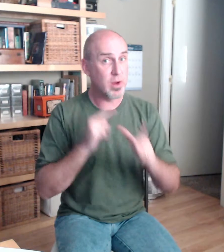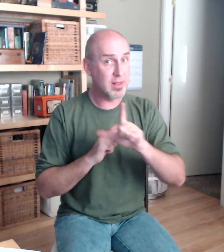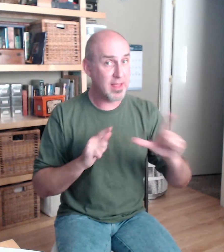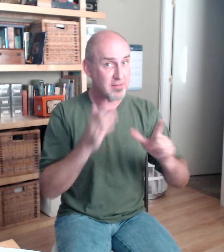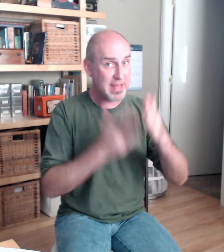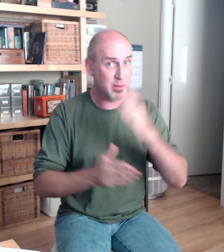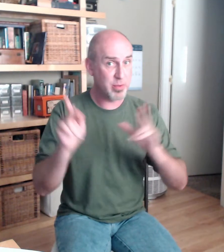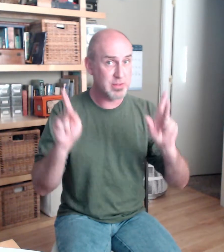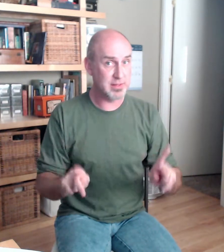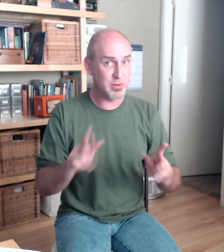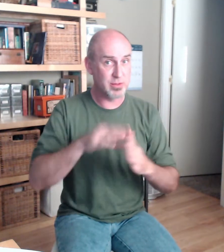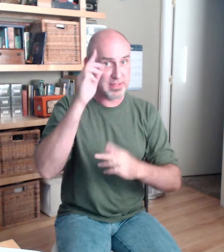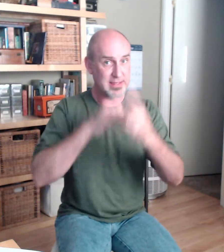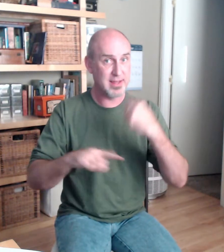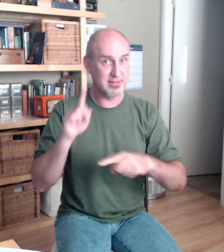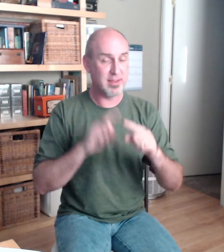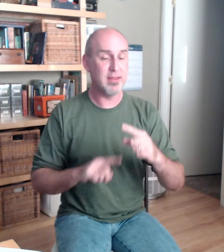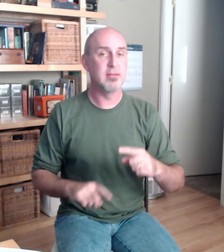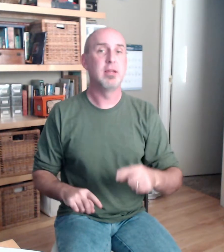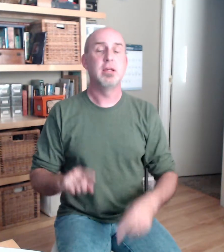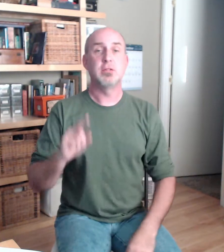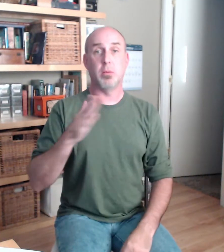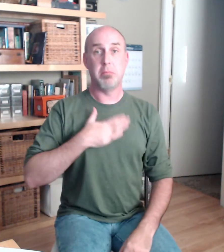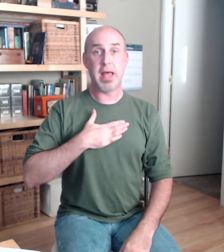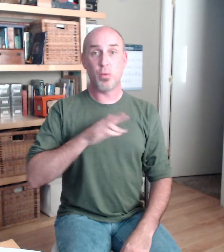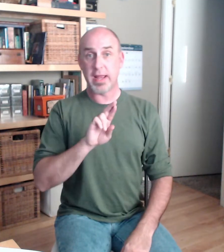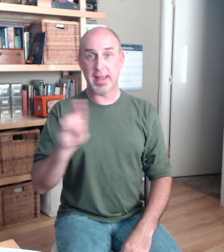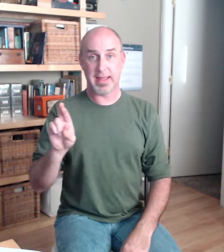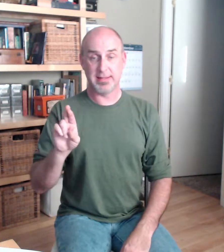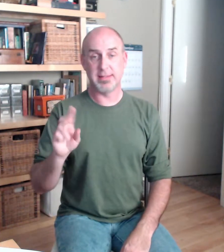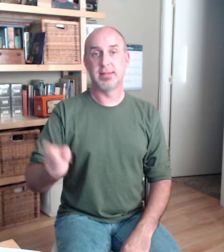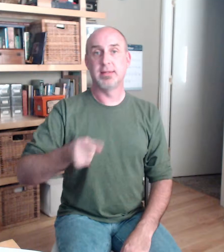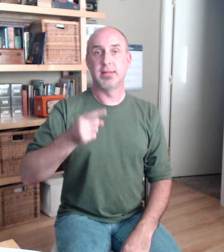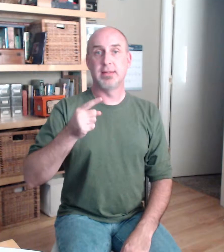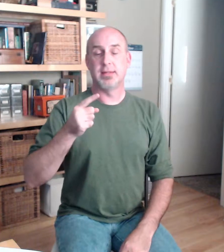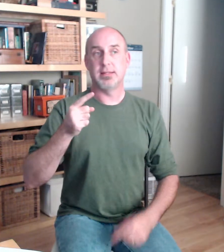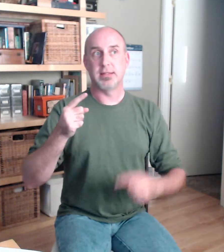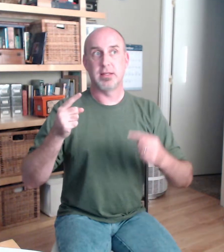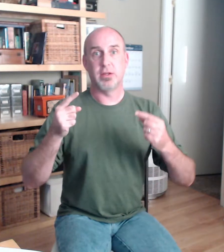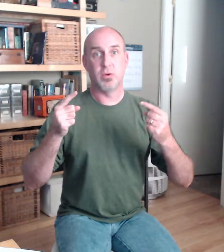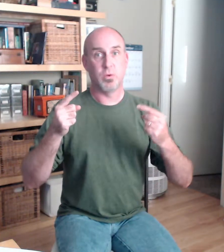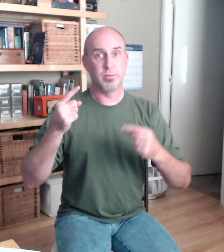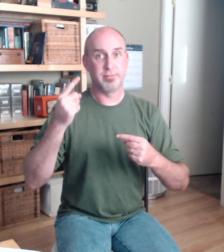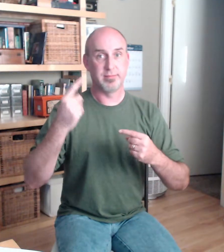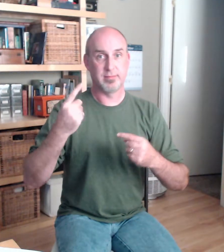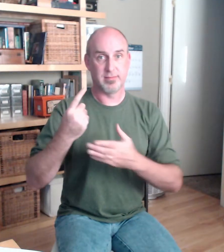a left-handed person who's learning sign, okay? So my right hand is going to go